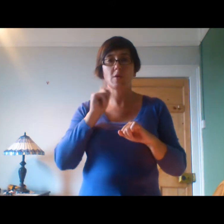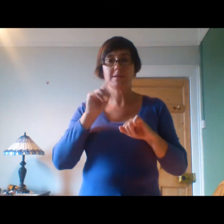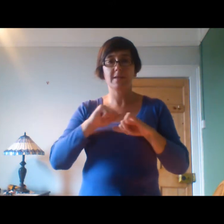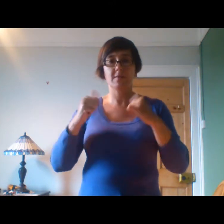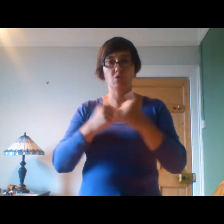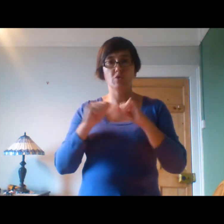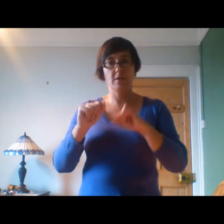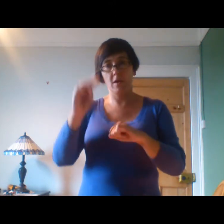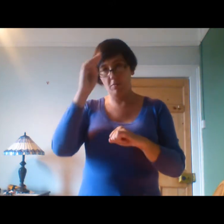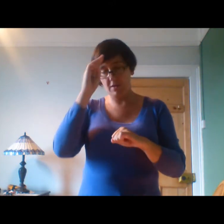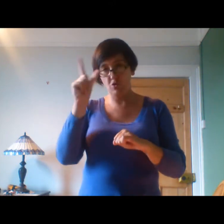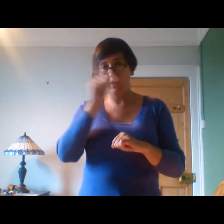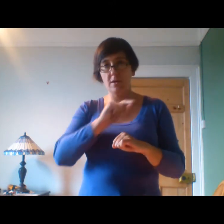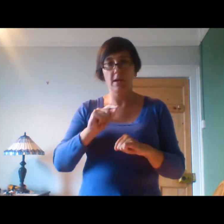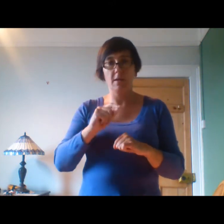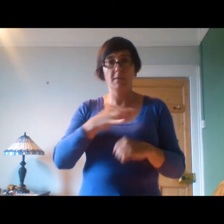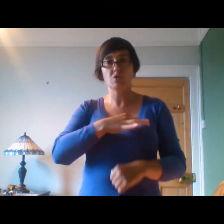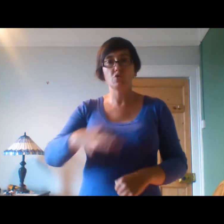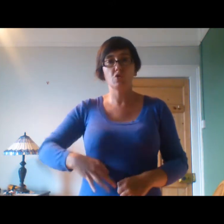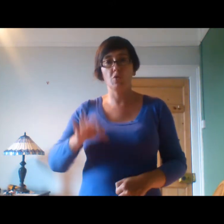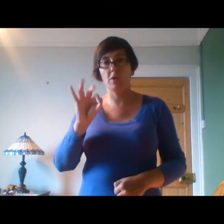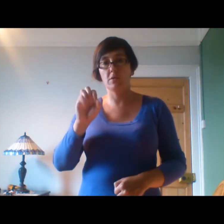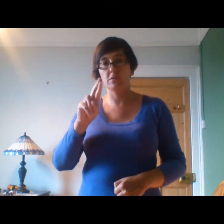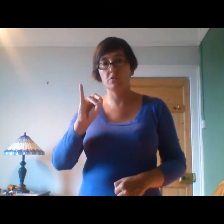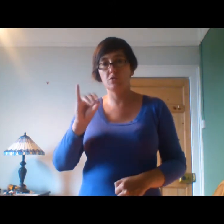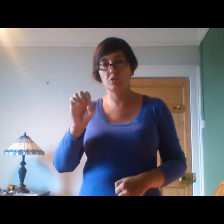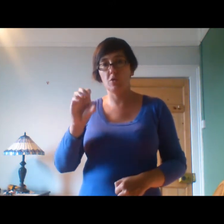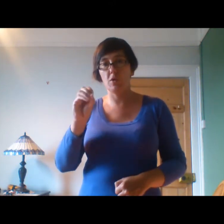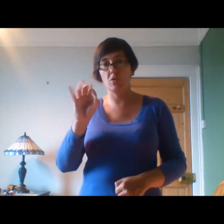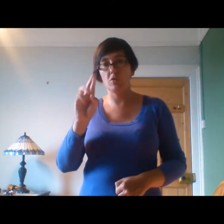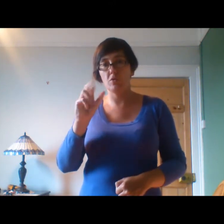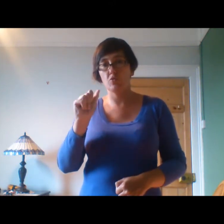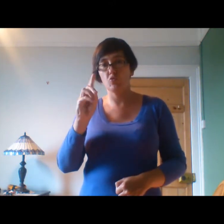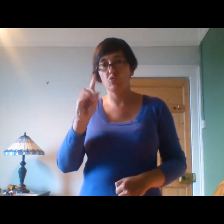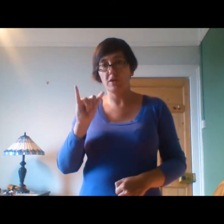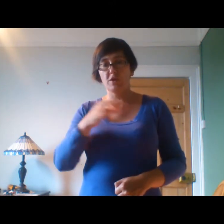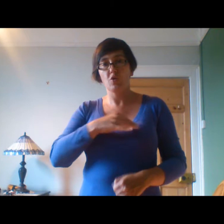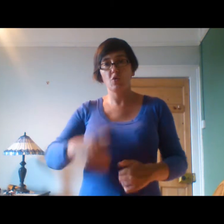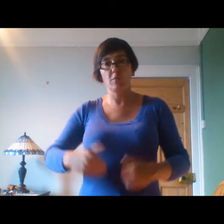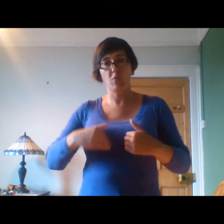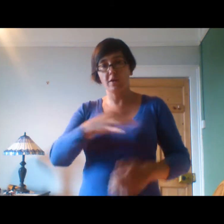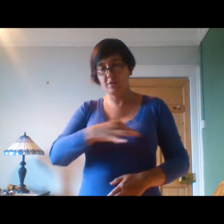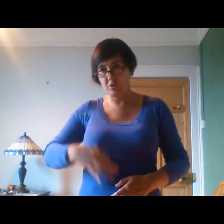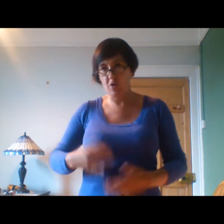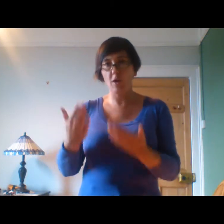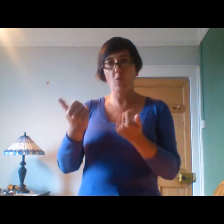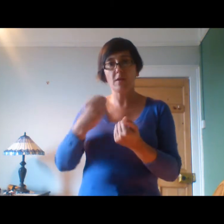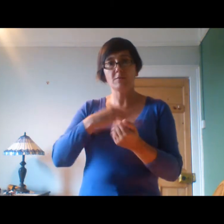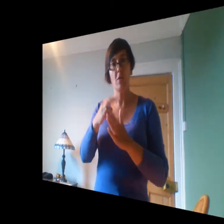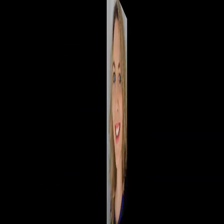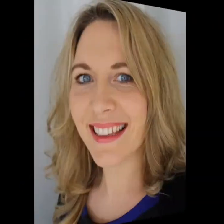O'Grady. Good morning to Gerrie. Good morning, Patricia. You're welcome. I'm very well. You're welcome to the programme. I suppose, can you start by outlining,